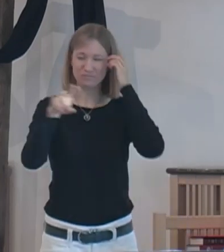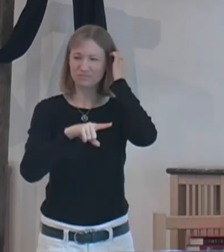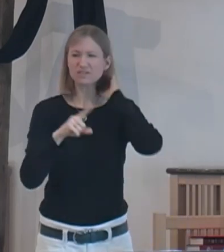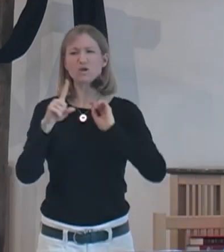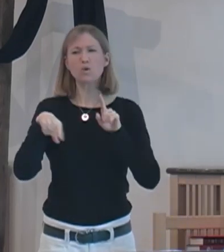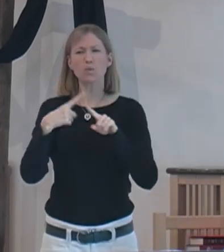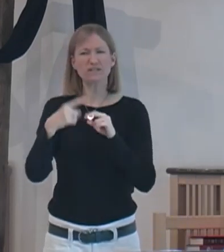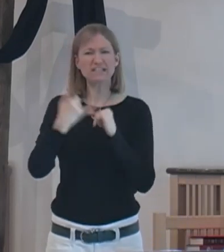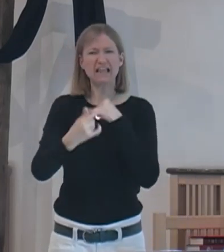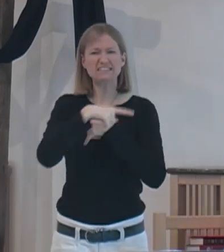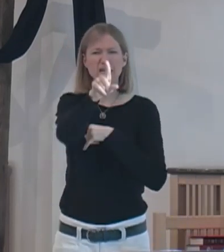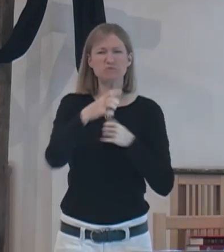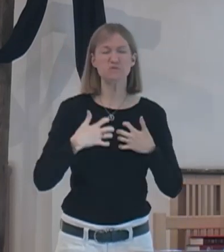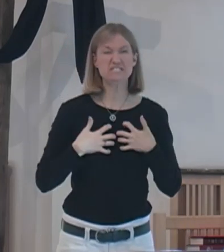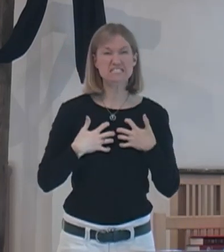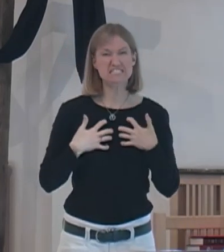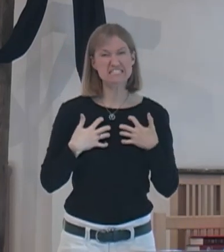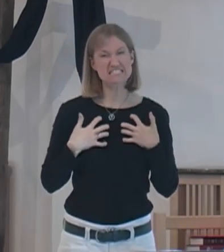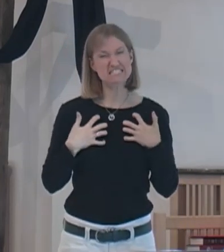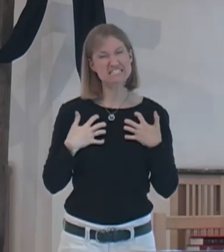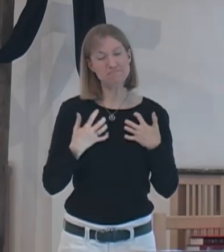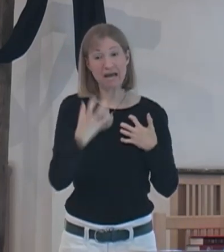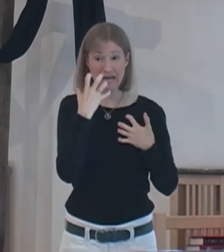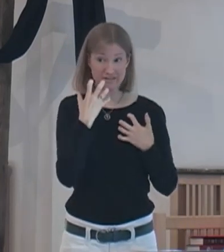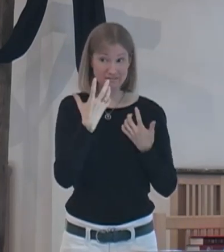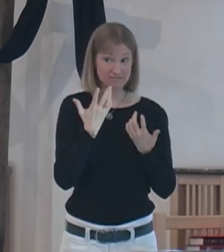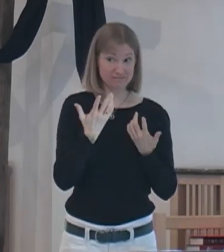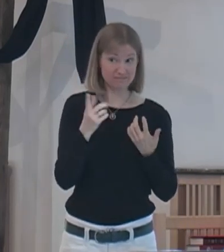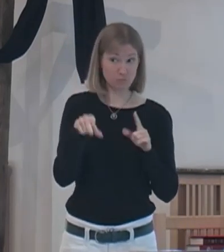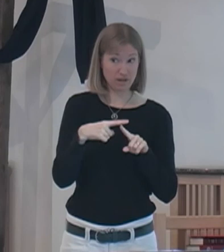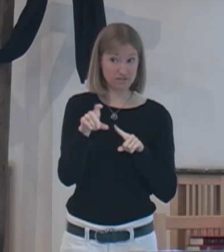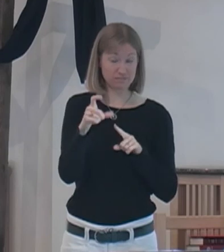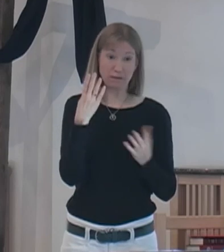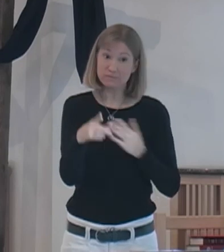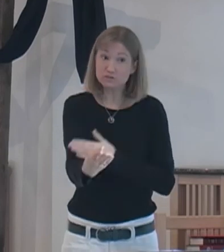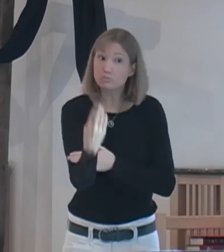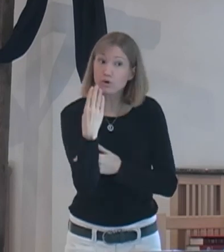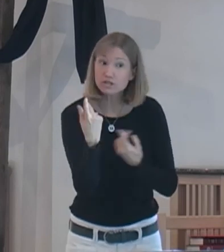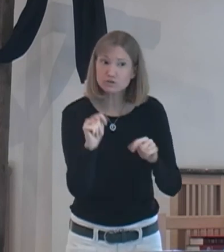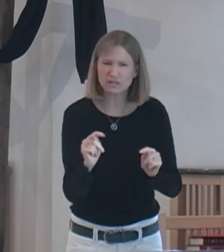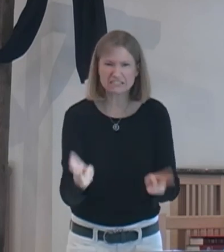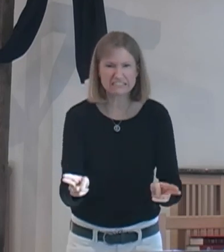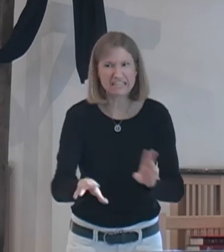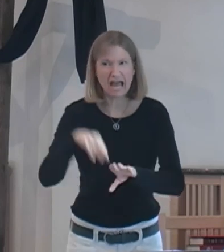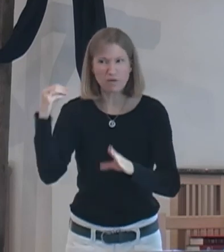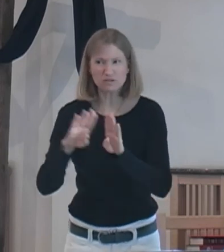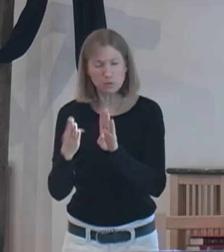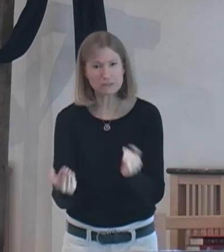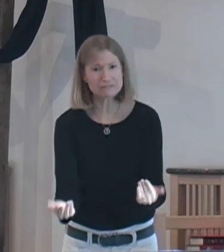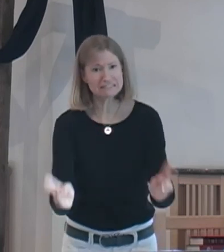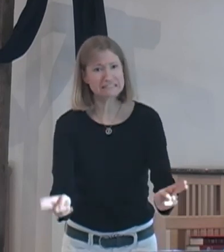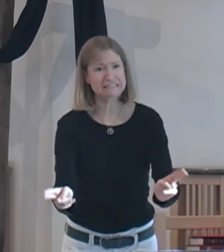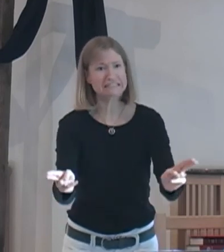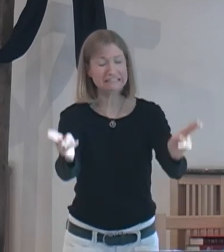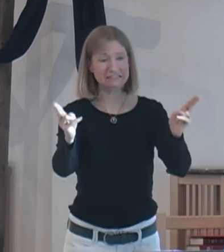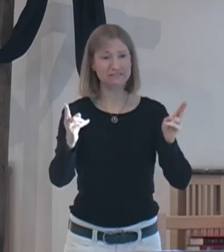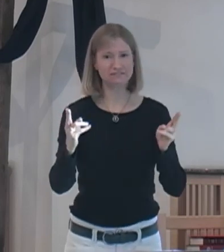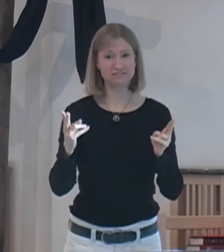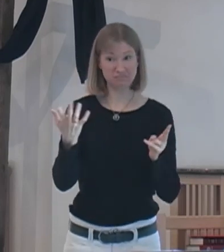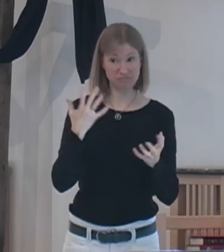mad? And I know for some of you that it just was this morning, trying to get out the door, everybody out the door, in the car, get over here, or